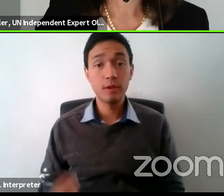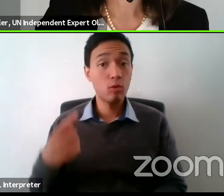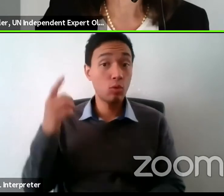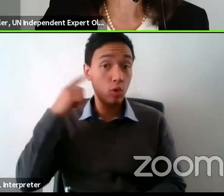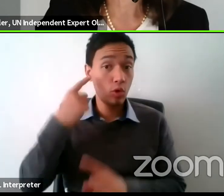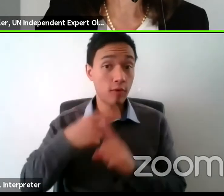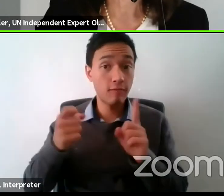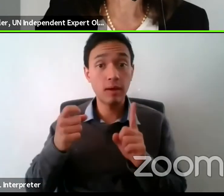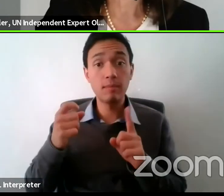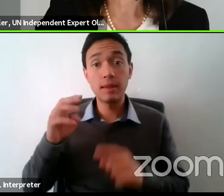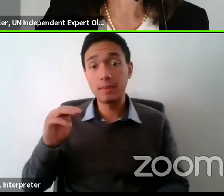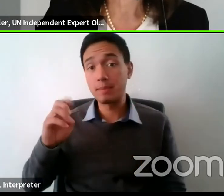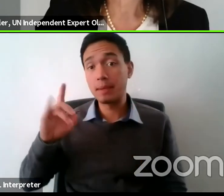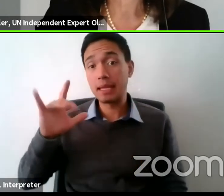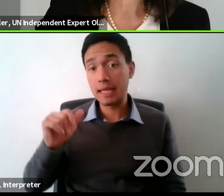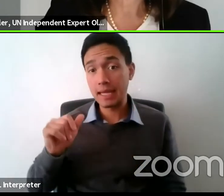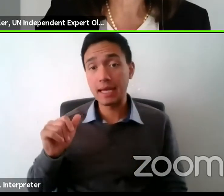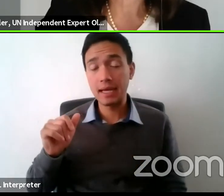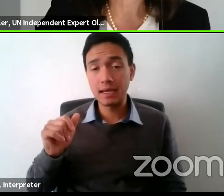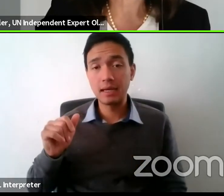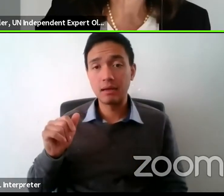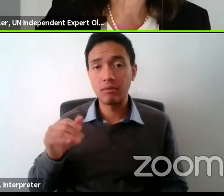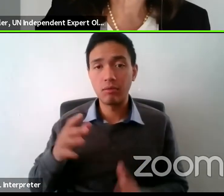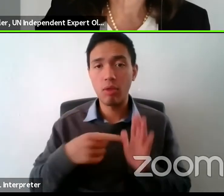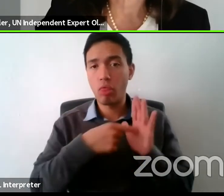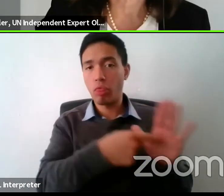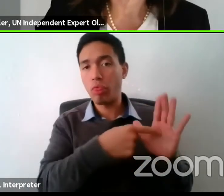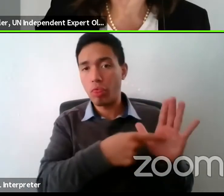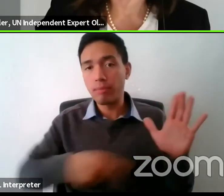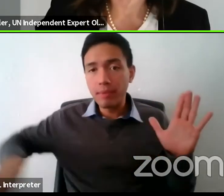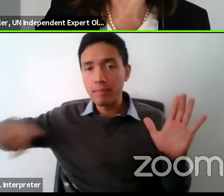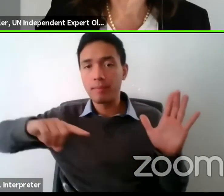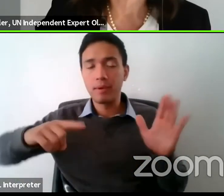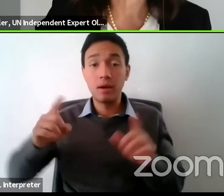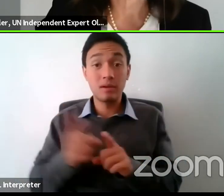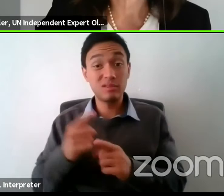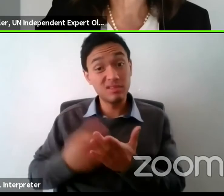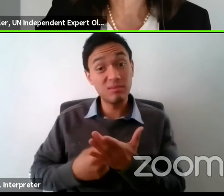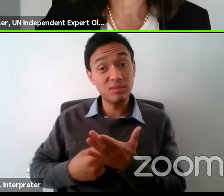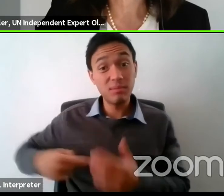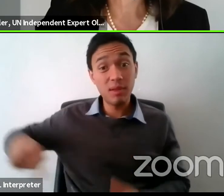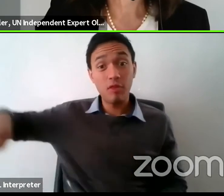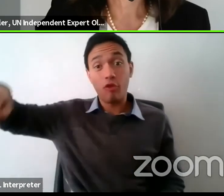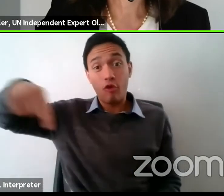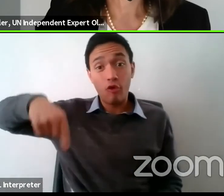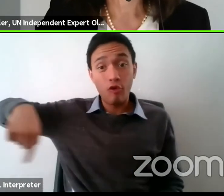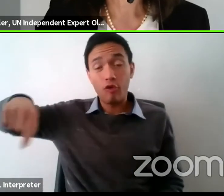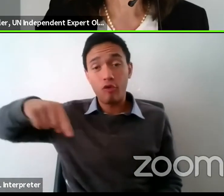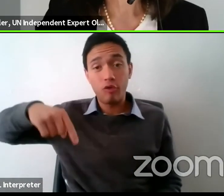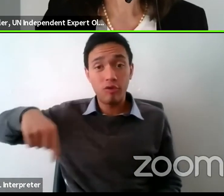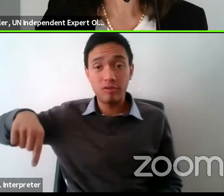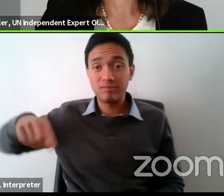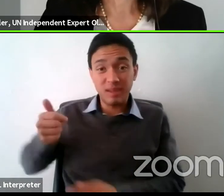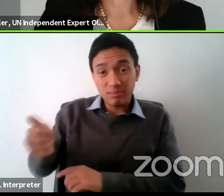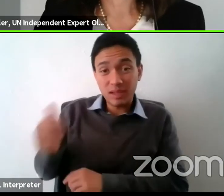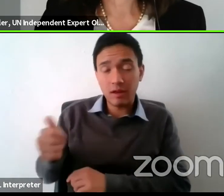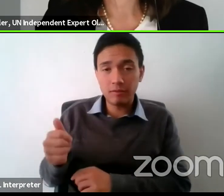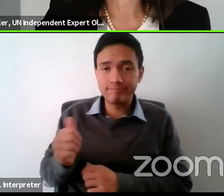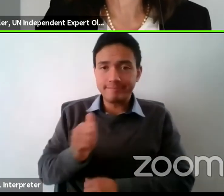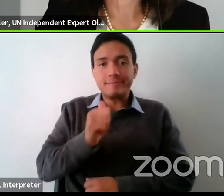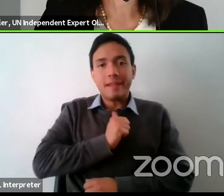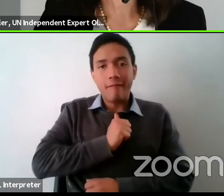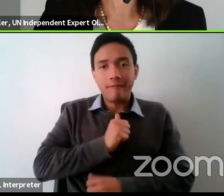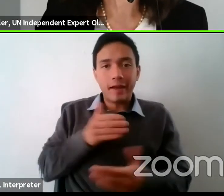sometimes portraying them, but it's also that they sometimes do have the ageism in themselves.